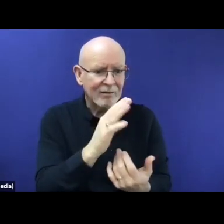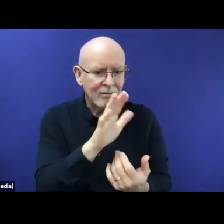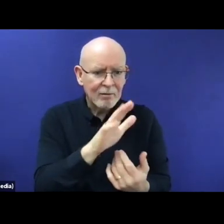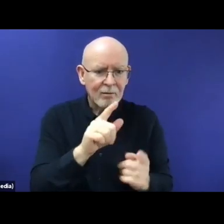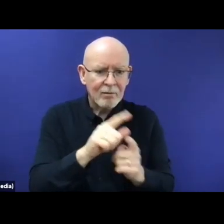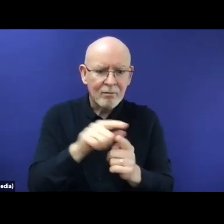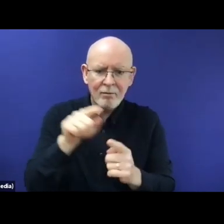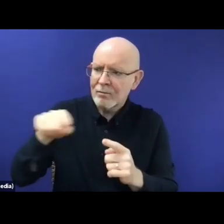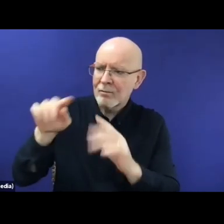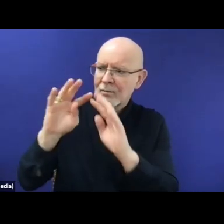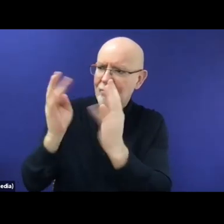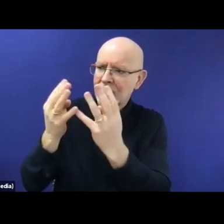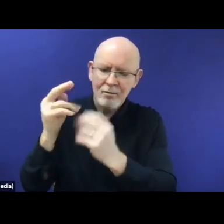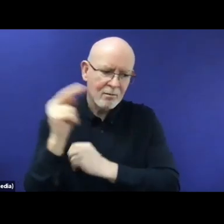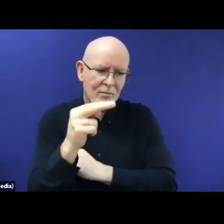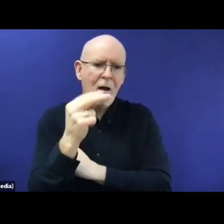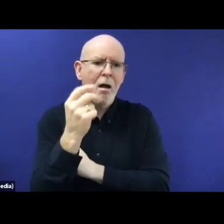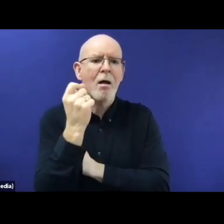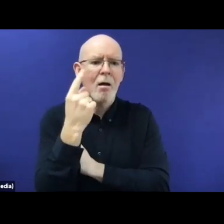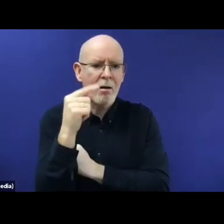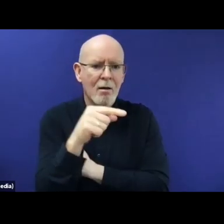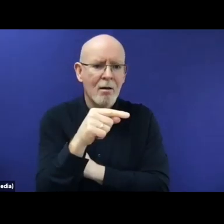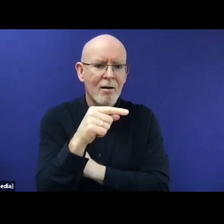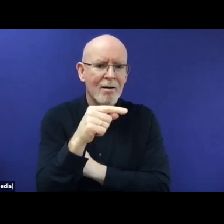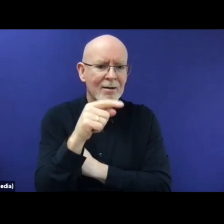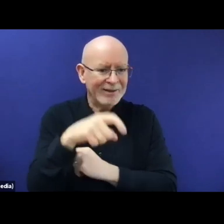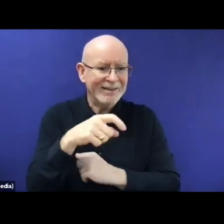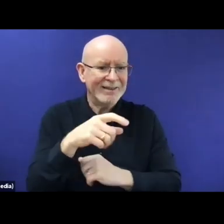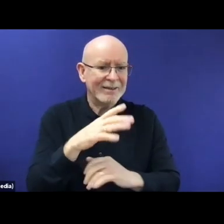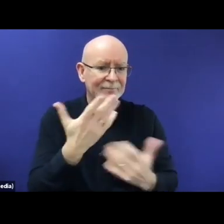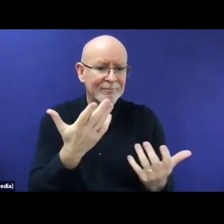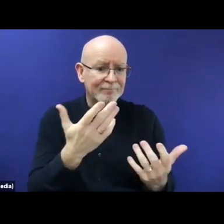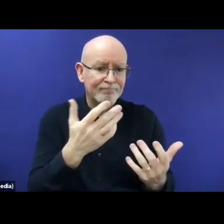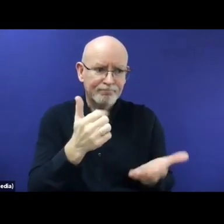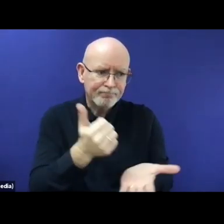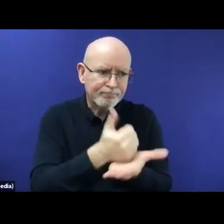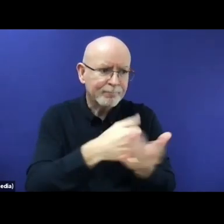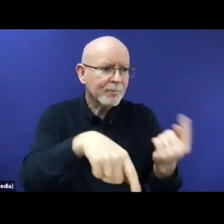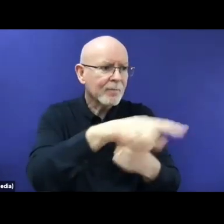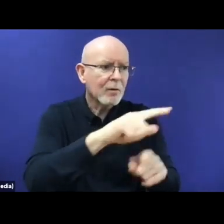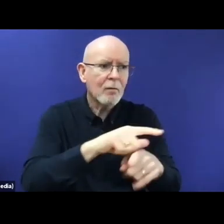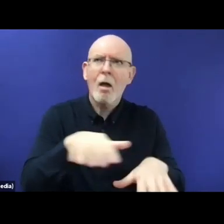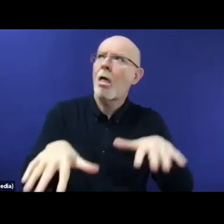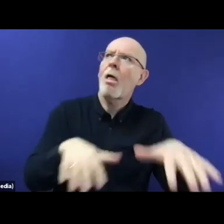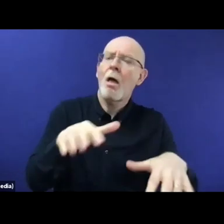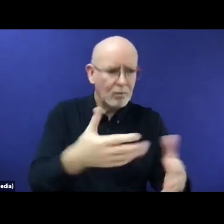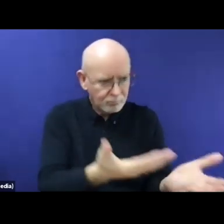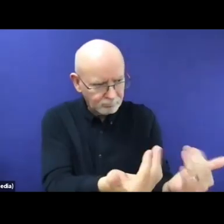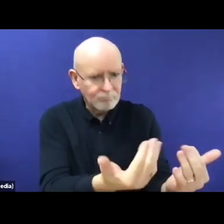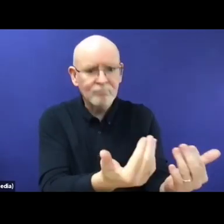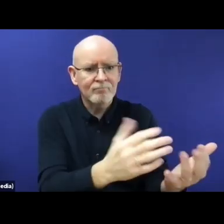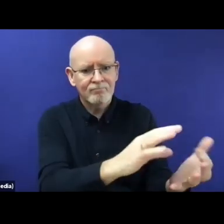of tools that we can use. This includes things like sending urgent appeals to countries or